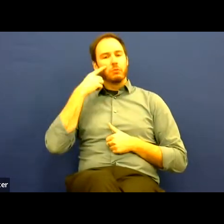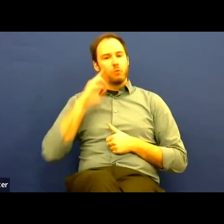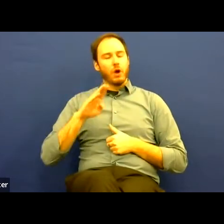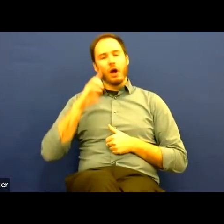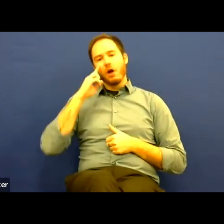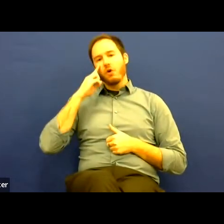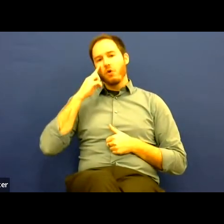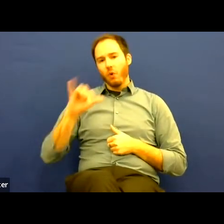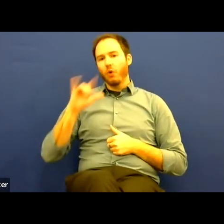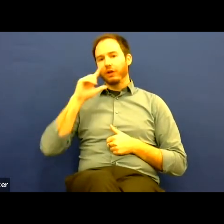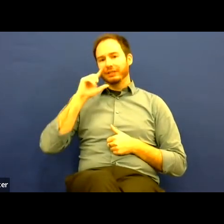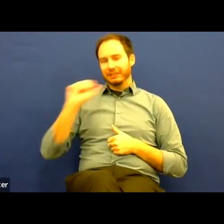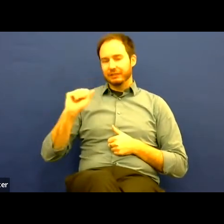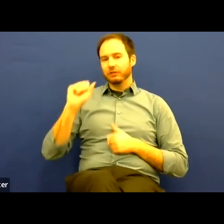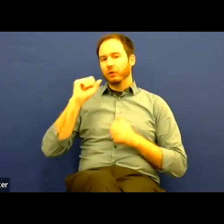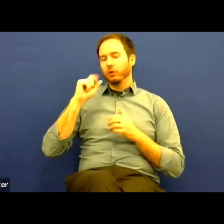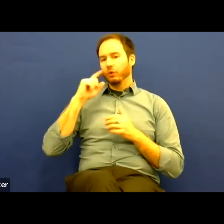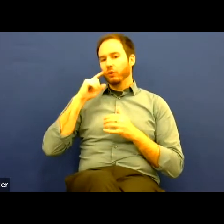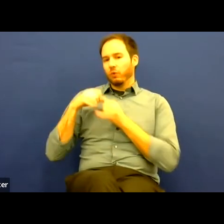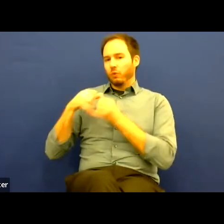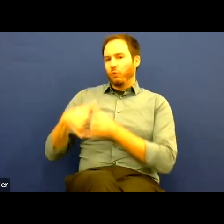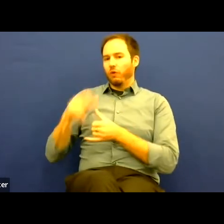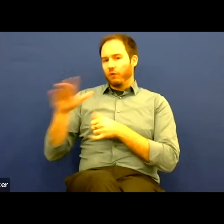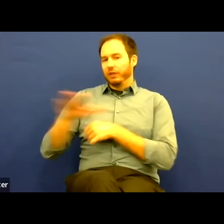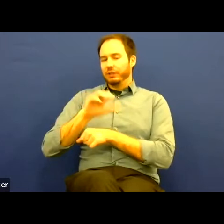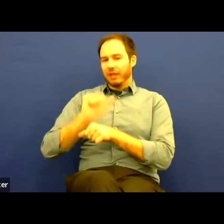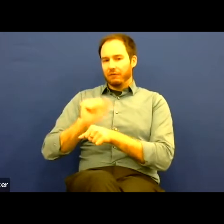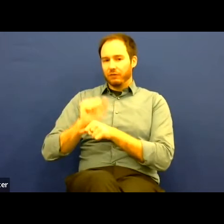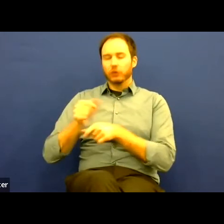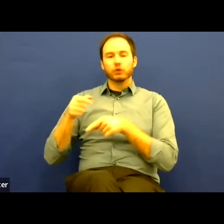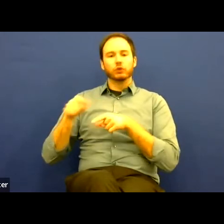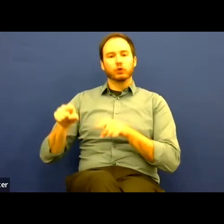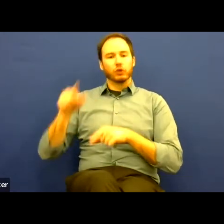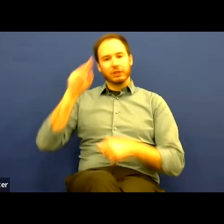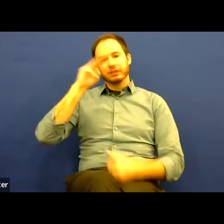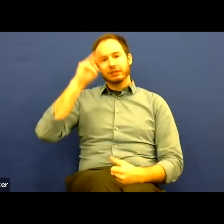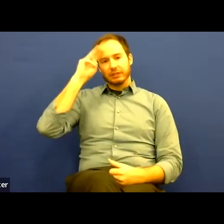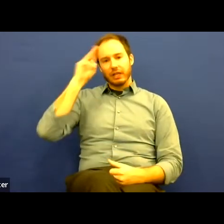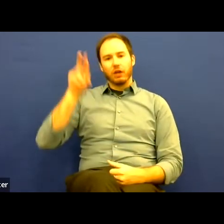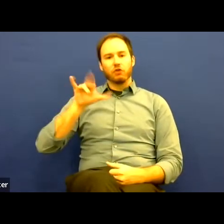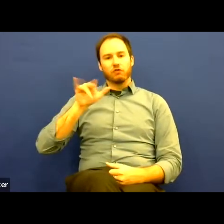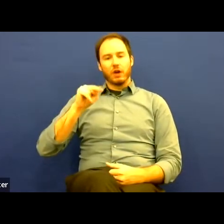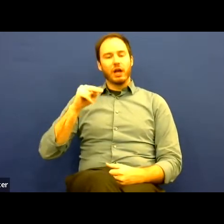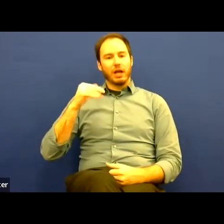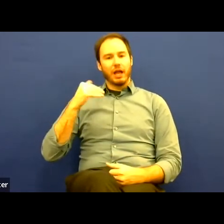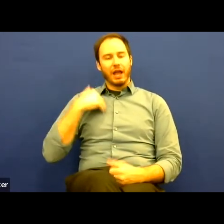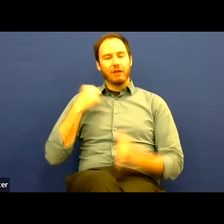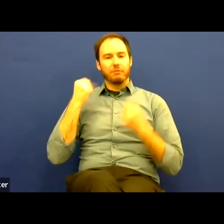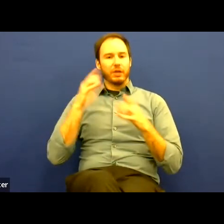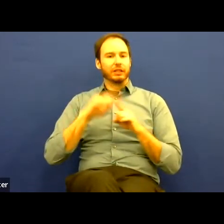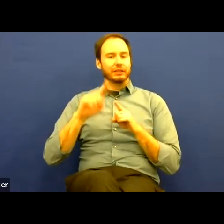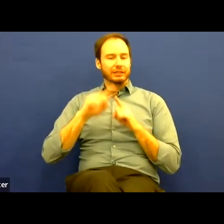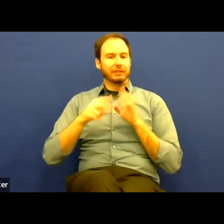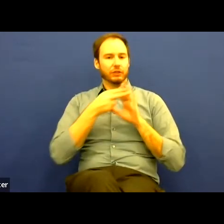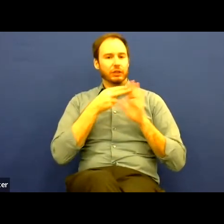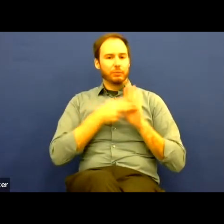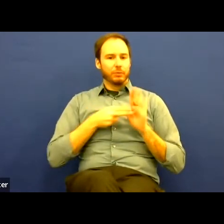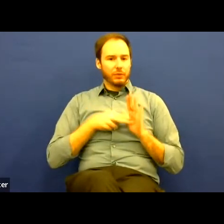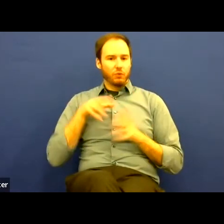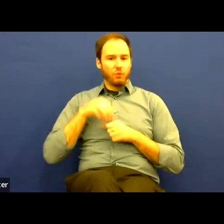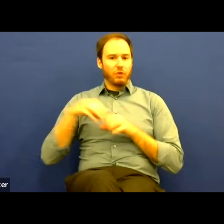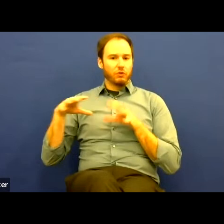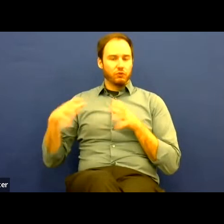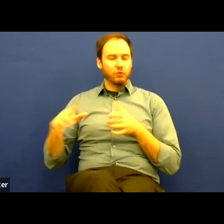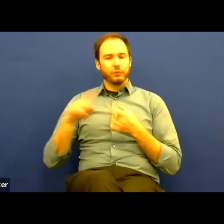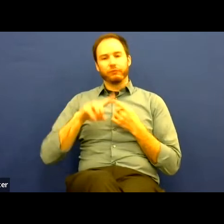palm awards for his efforts. And whereas during his time in Scouts, Ryan held numerous positions within his troop,